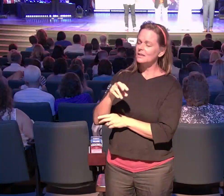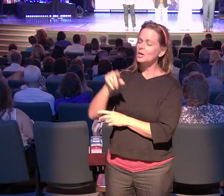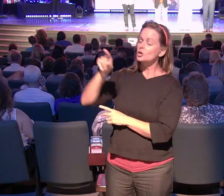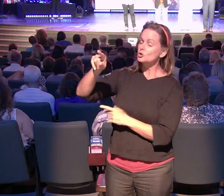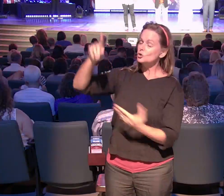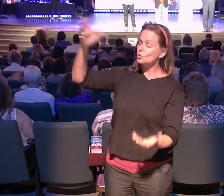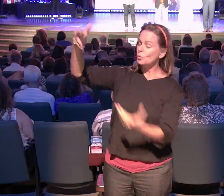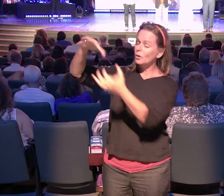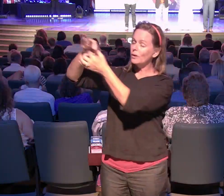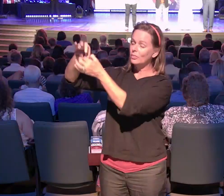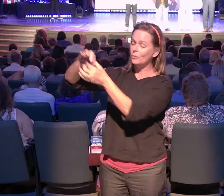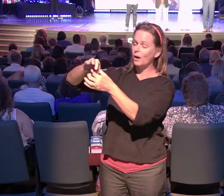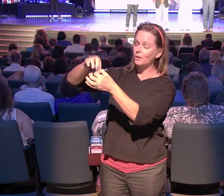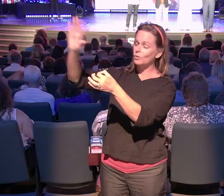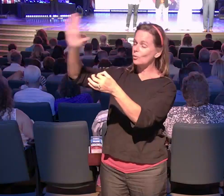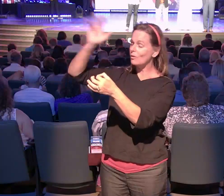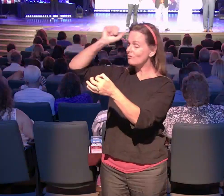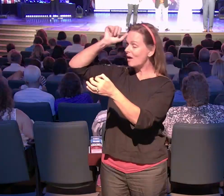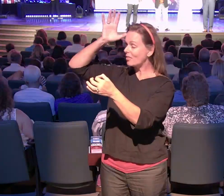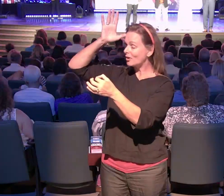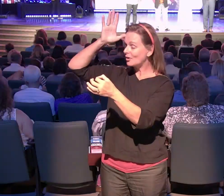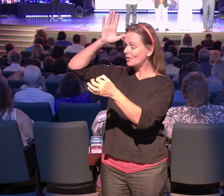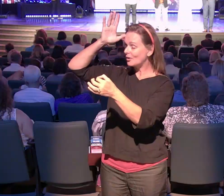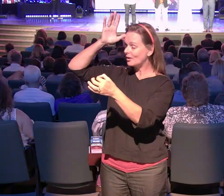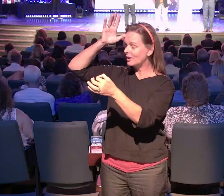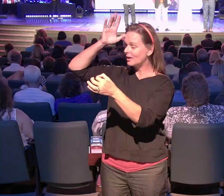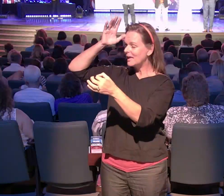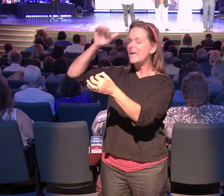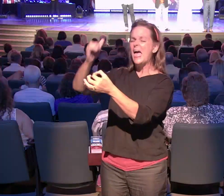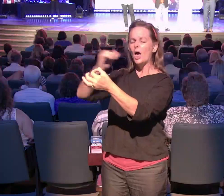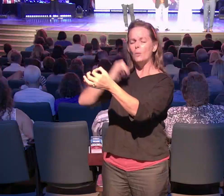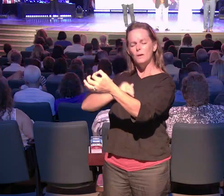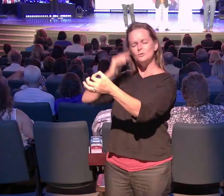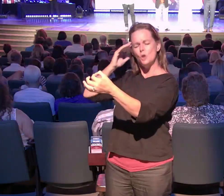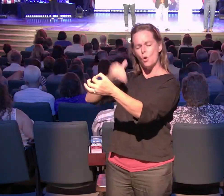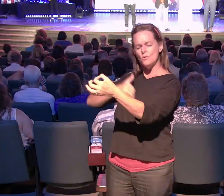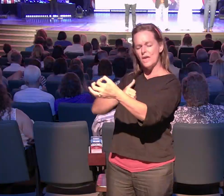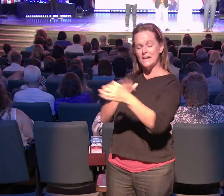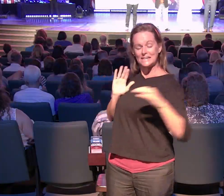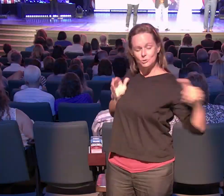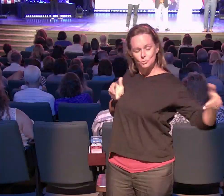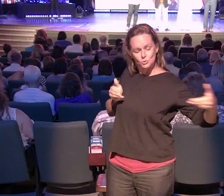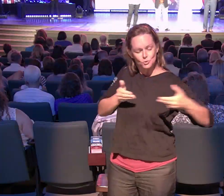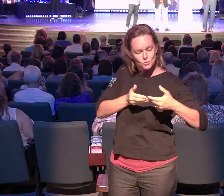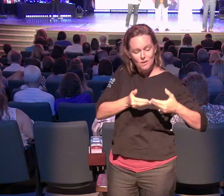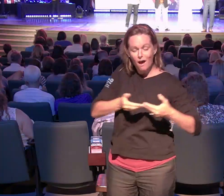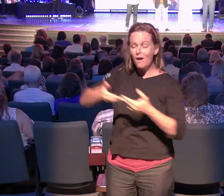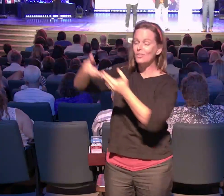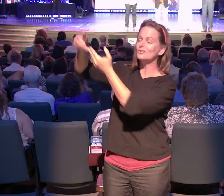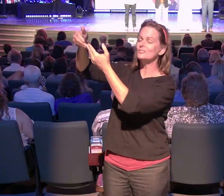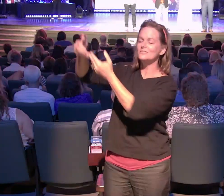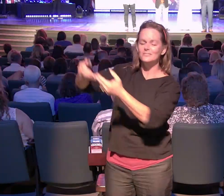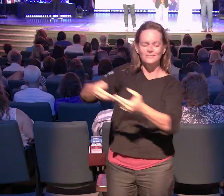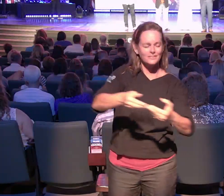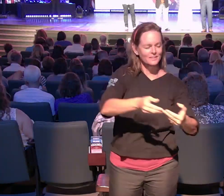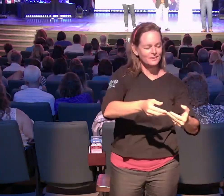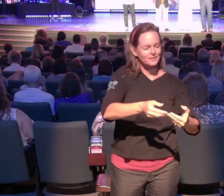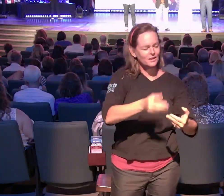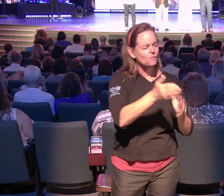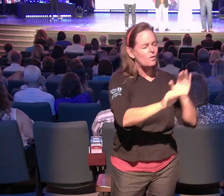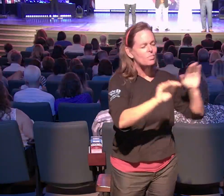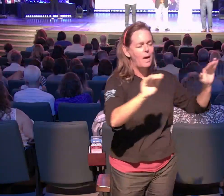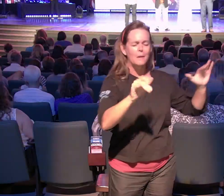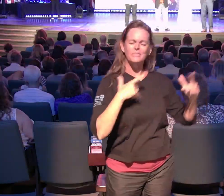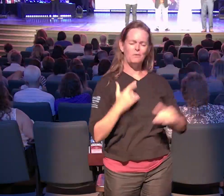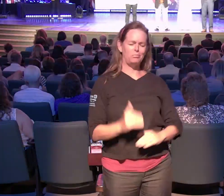your Father are one, so that the world would know that there's a Savior that loves them, that has a plan for their lives, that has called them into so much more